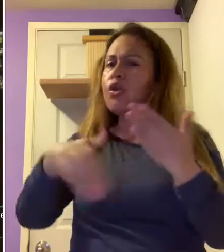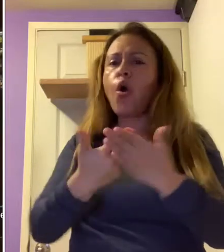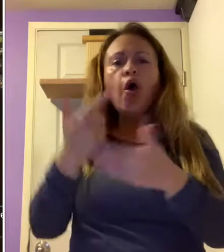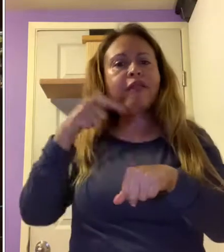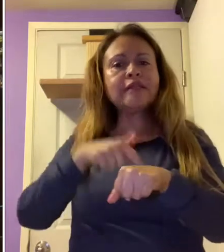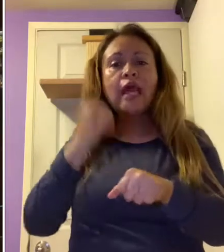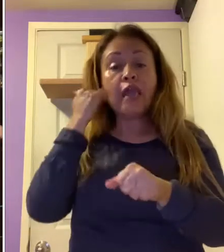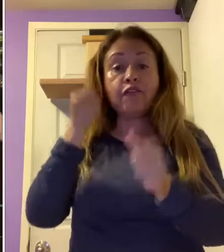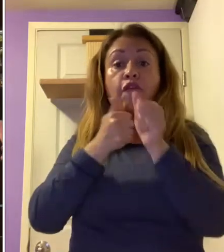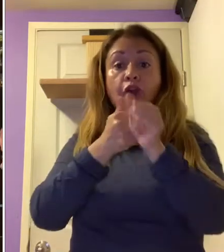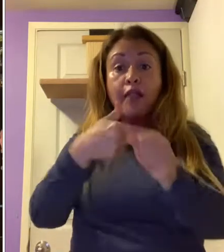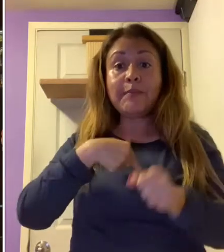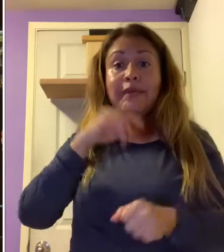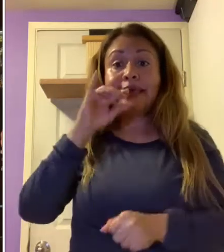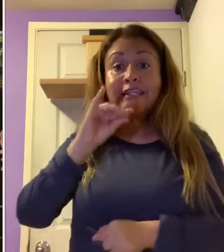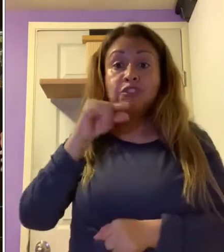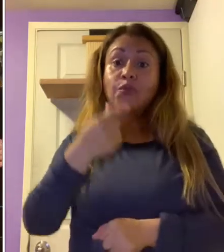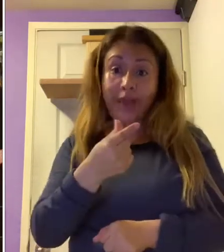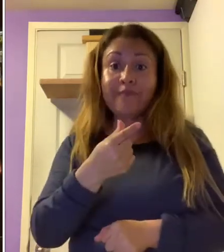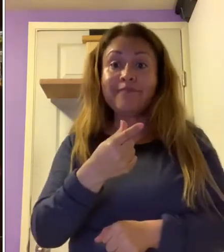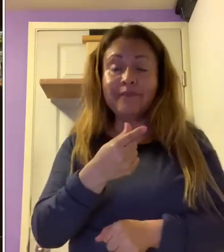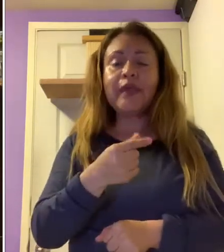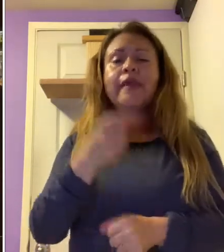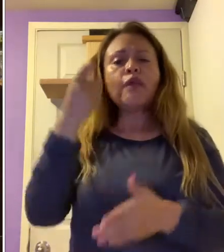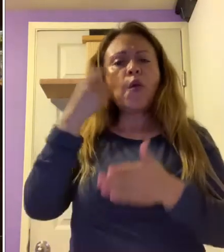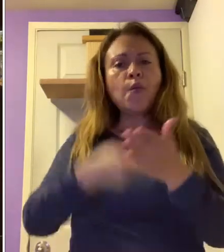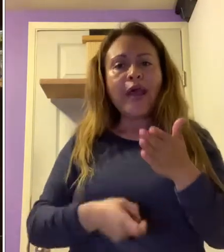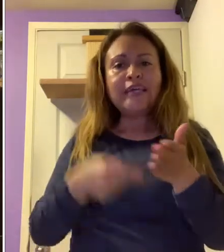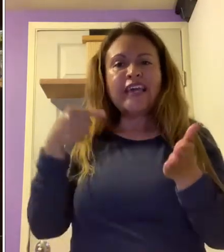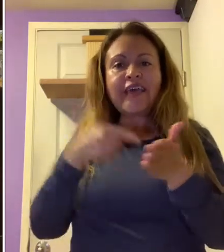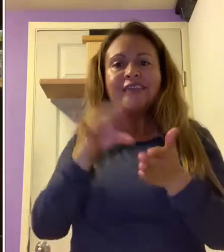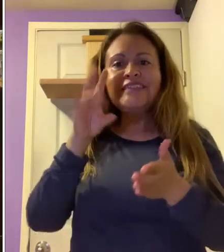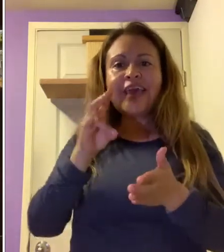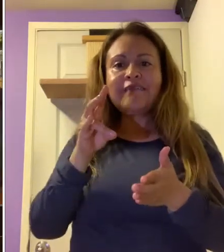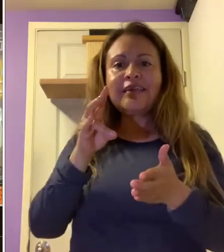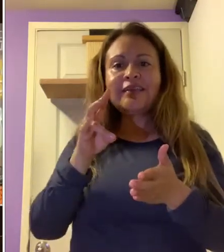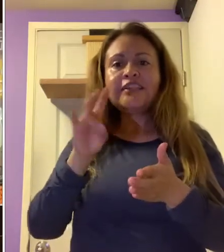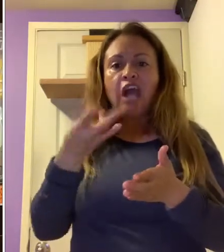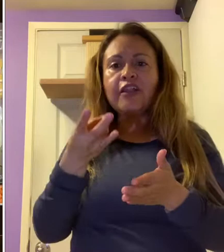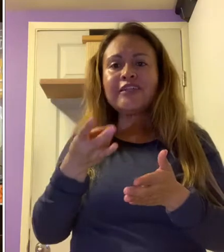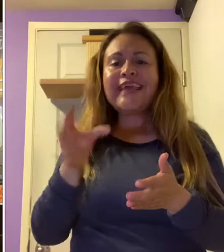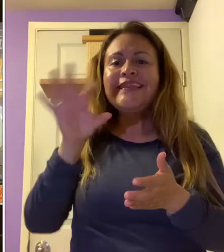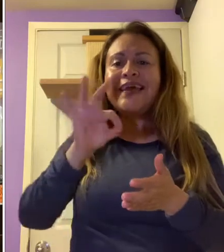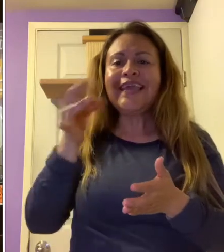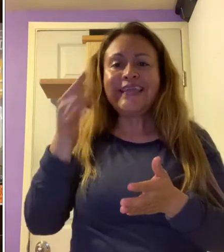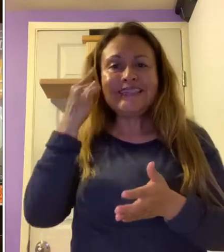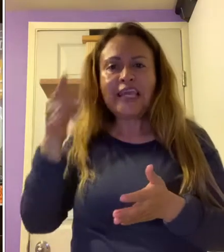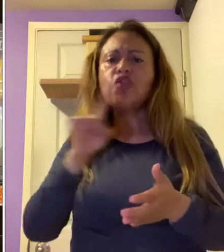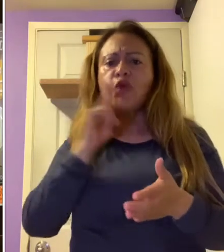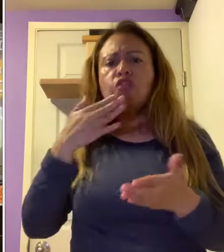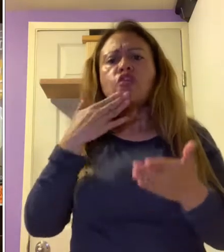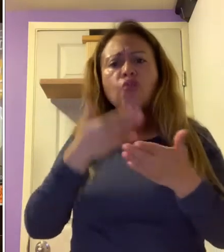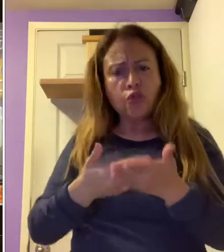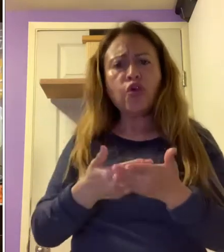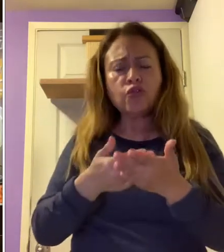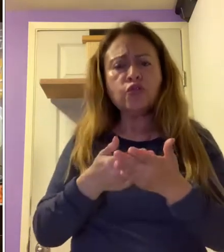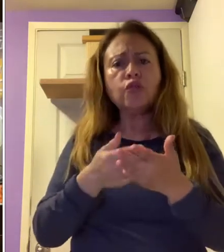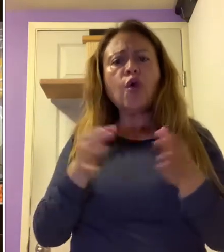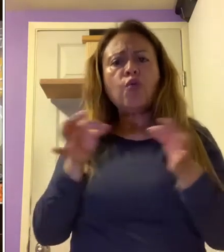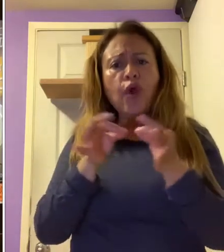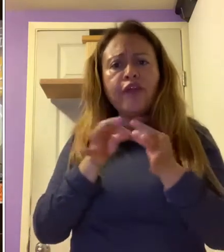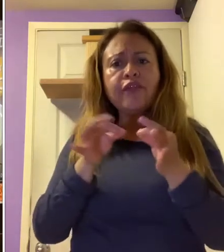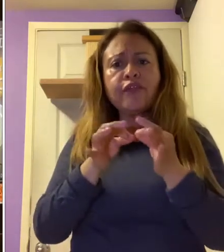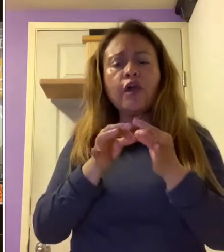I make it all the time if you follow me on Instagram. The thing is, even a price like this of $7.98 for Bonafide, which is a really good